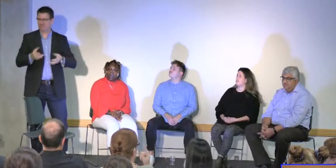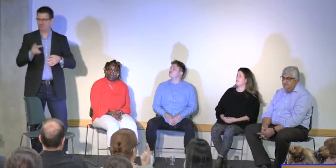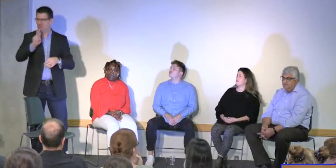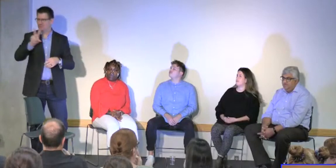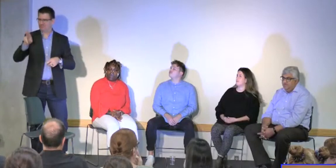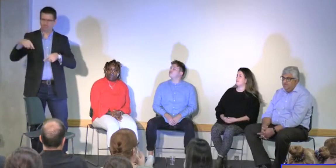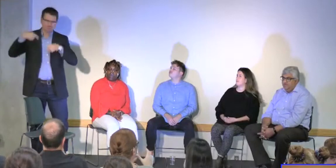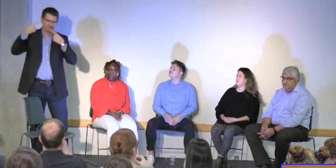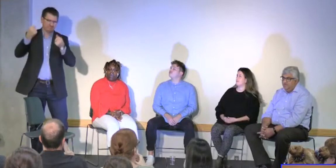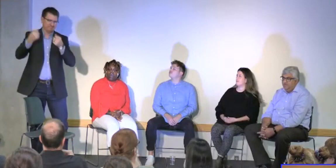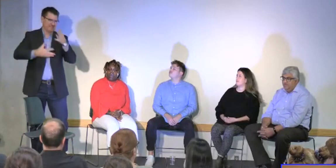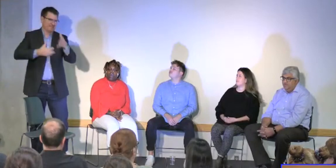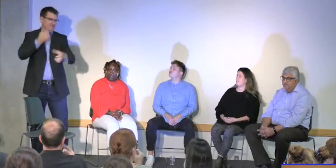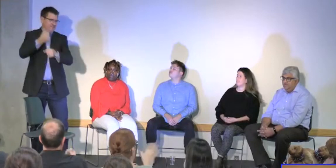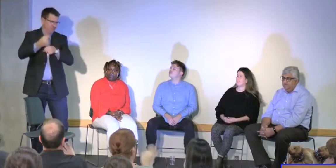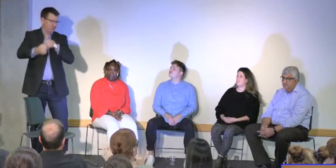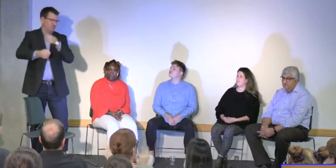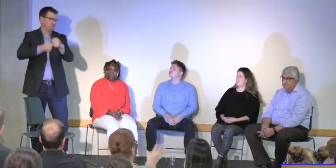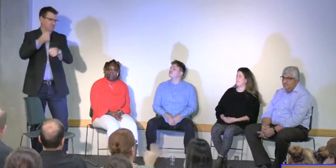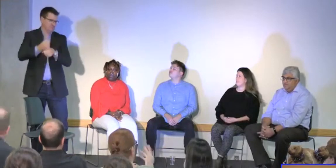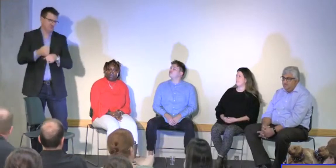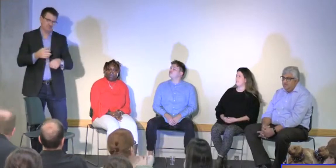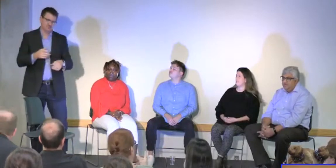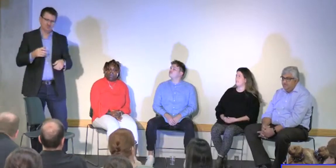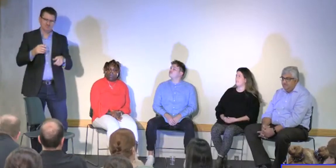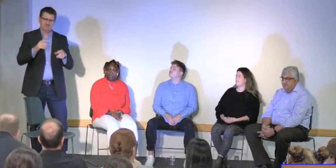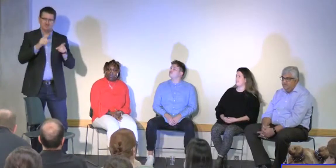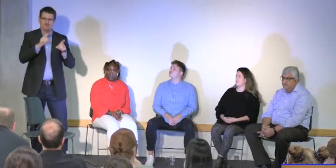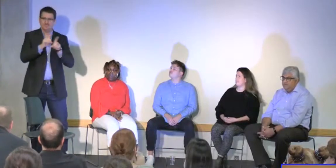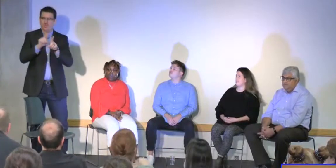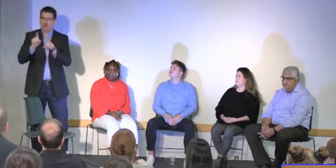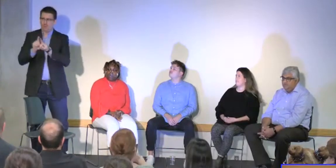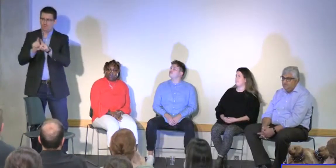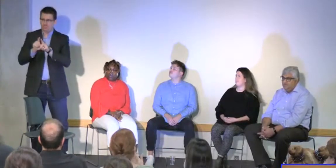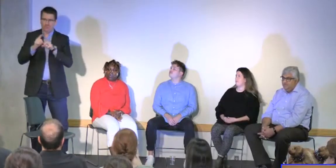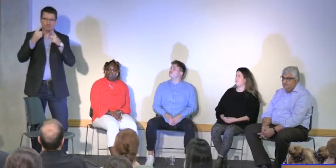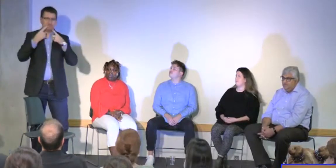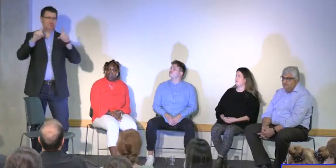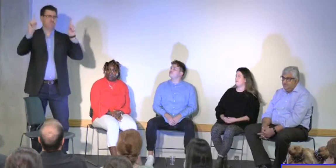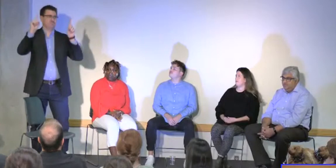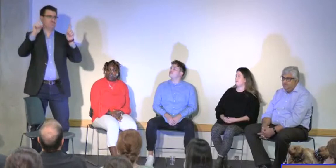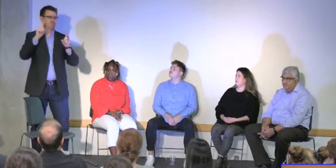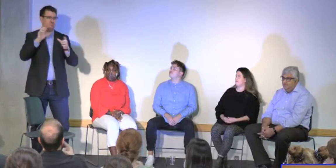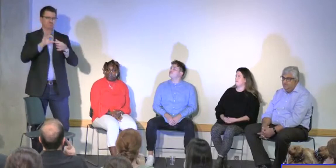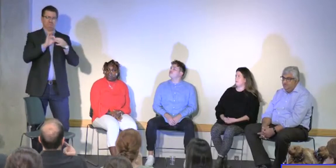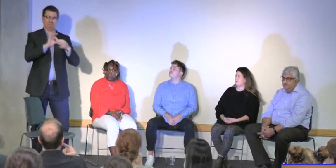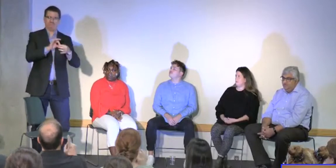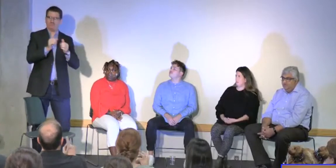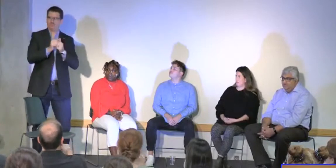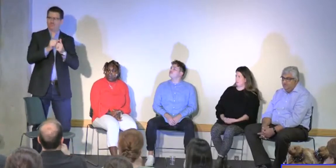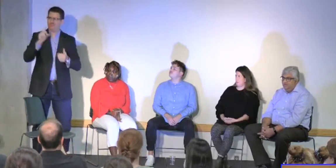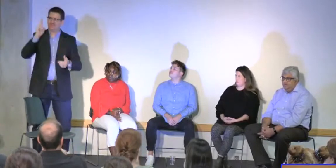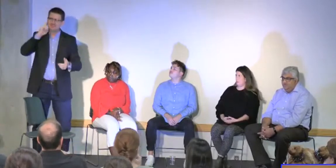the representation of a long and very fruitful collaboration with the community as well as with the